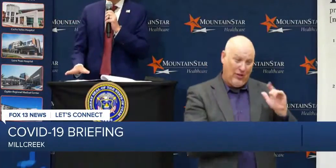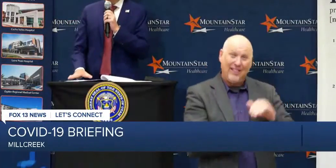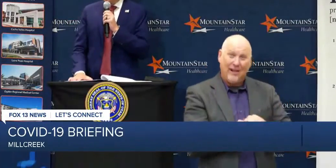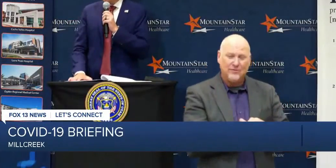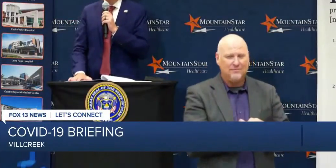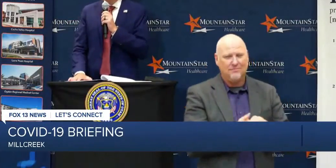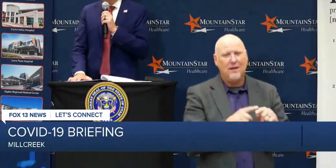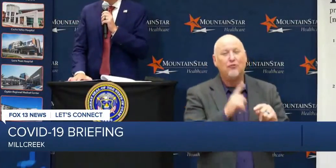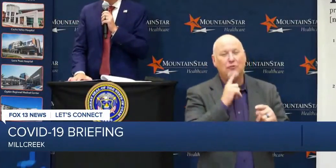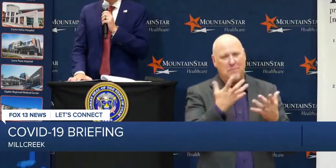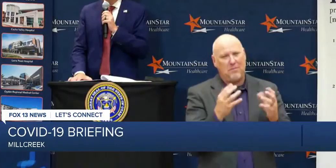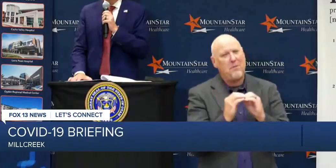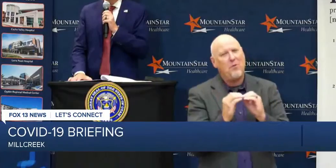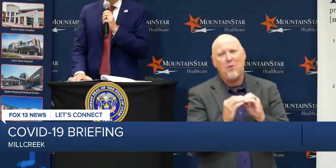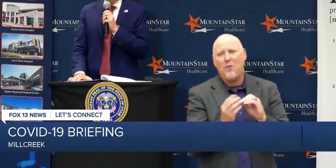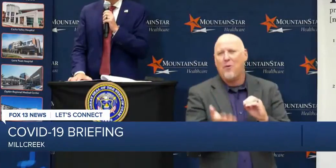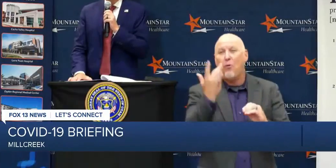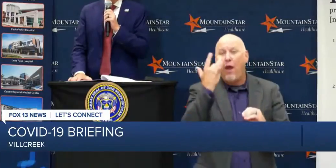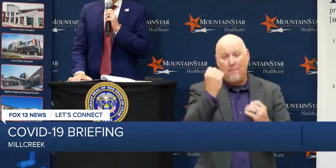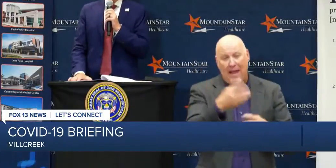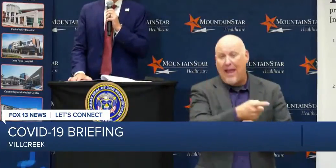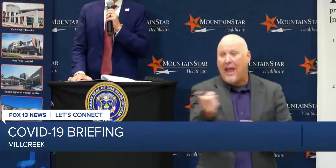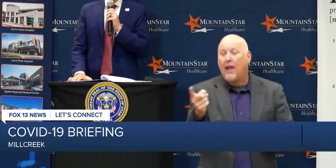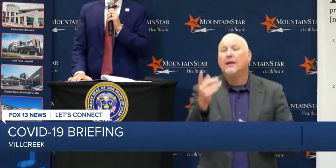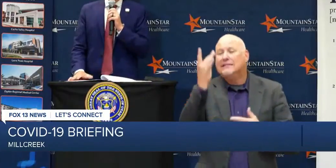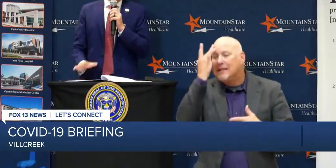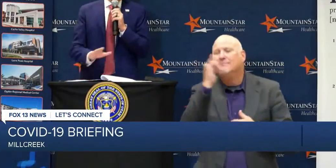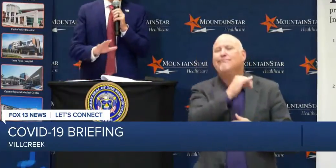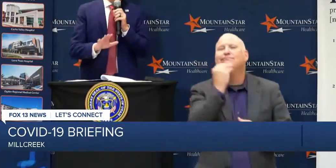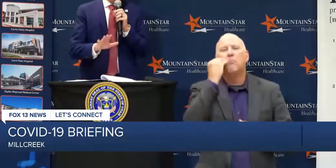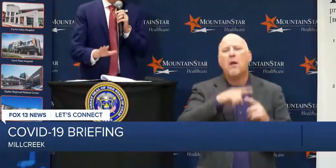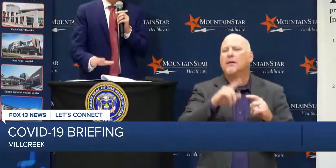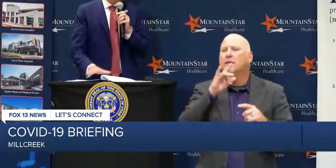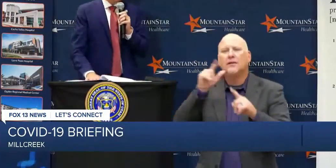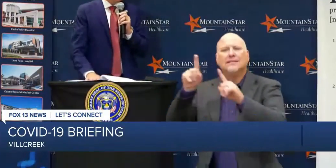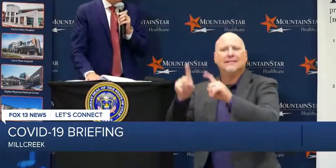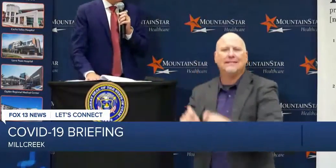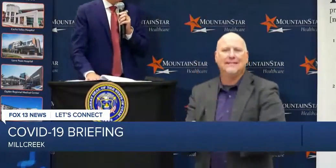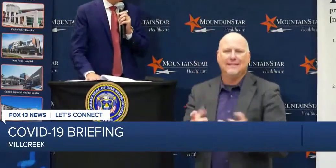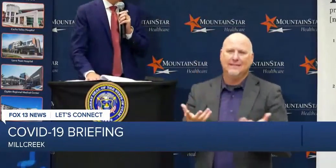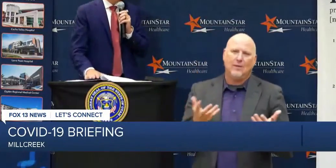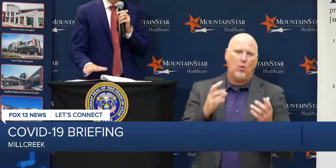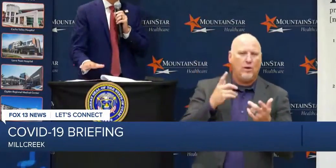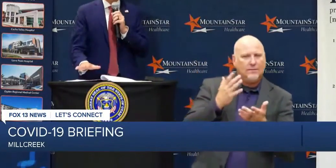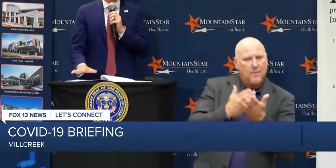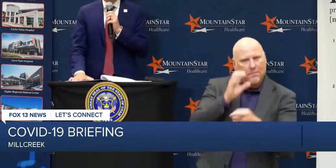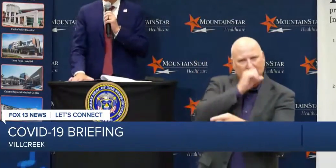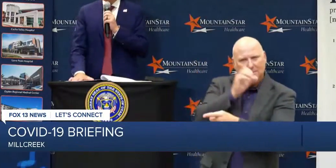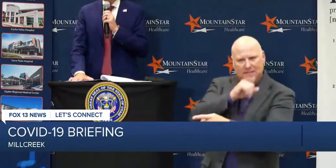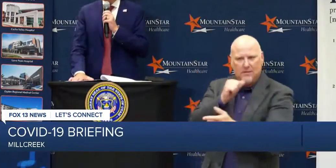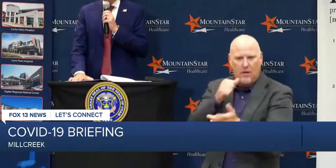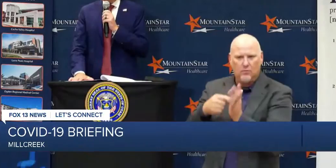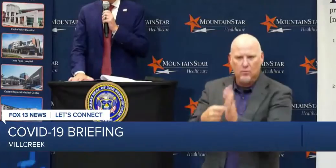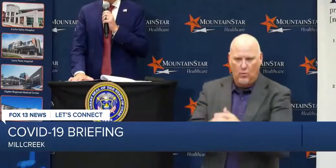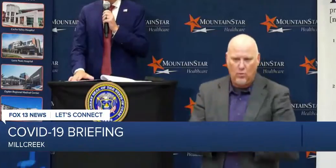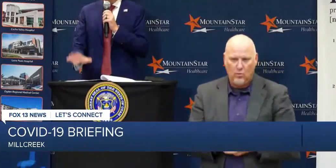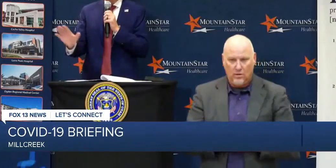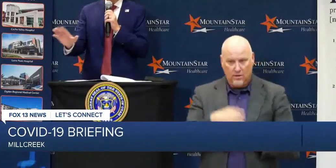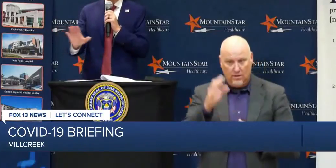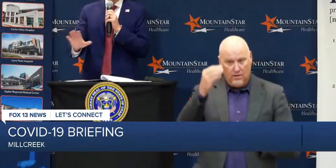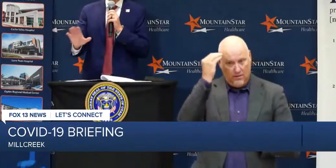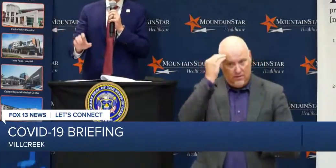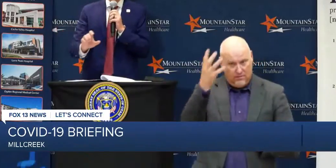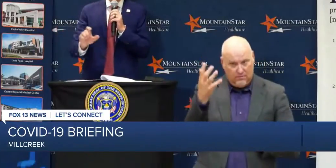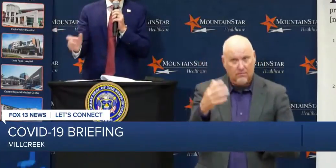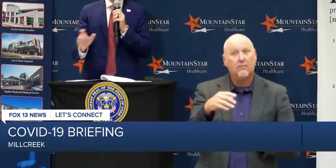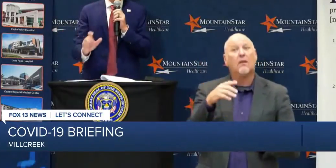111 of them were hospitalized. Okay. That's a significant number. It's a serious number, but